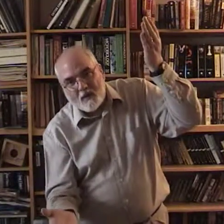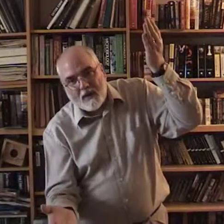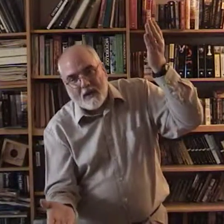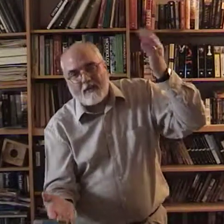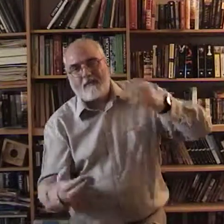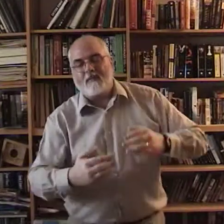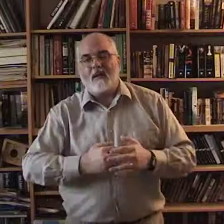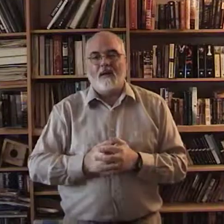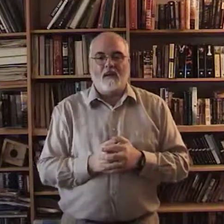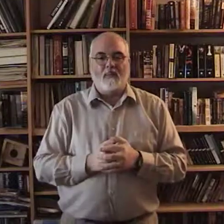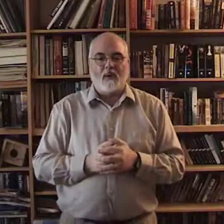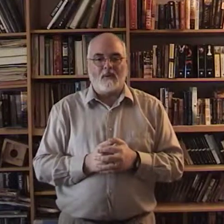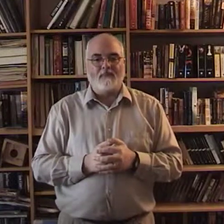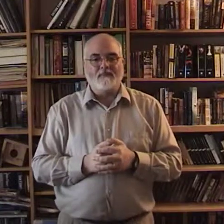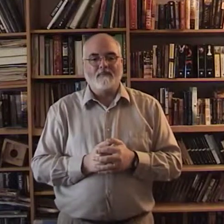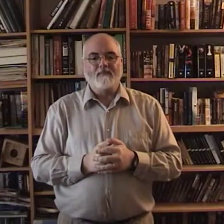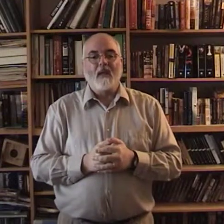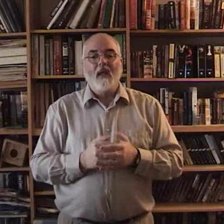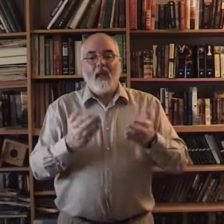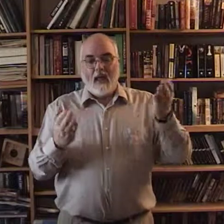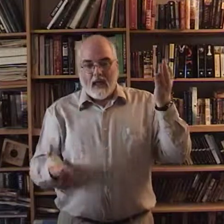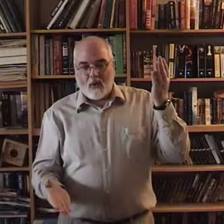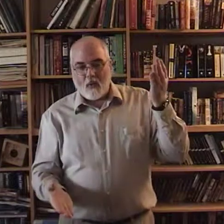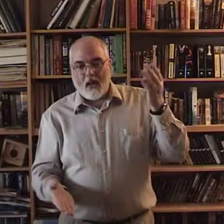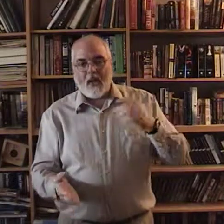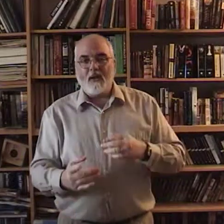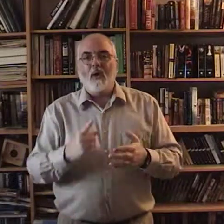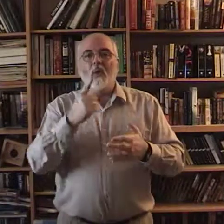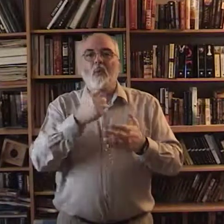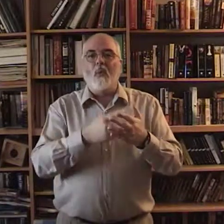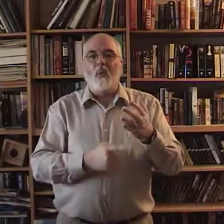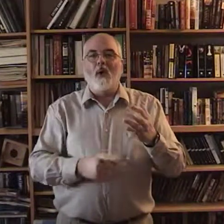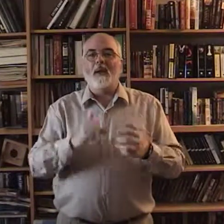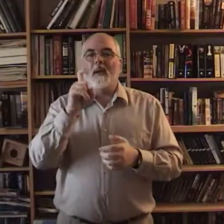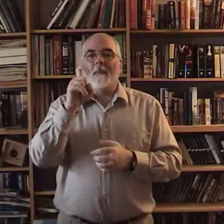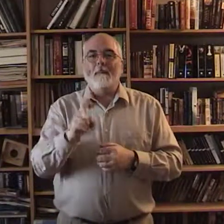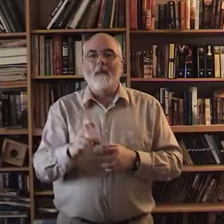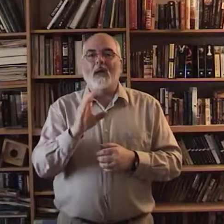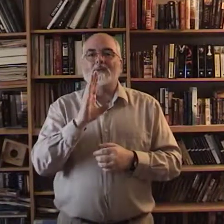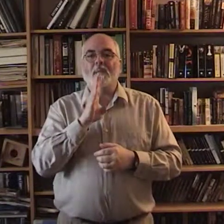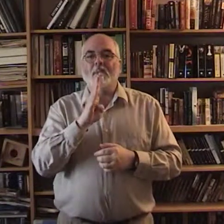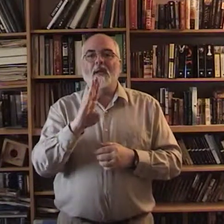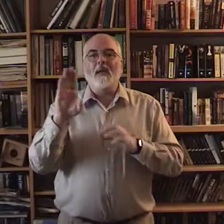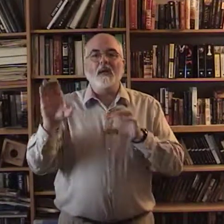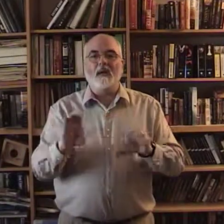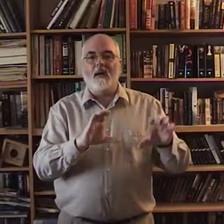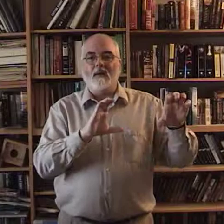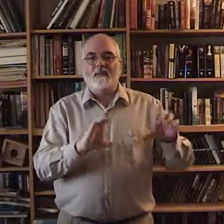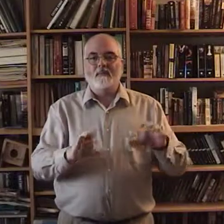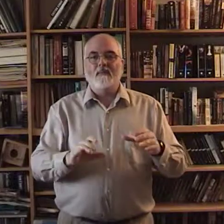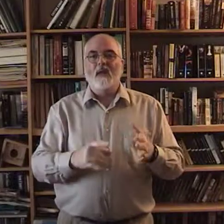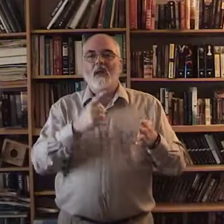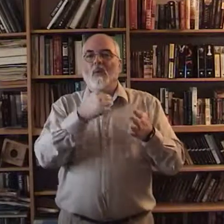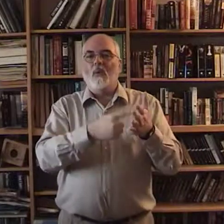really important. Outweighed what must be done.